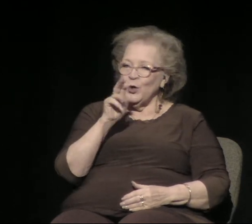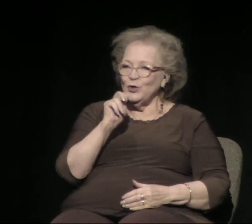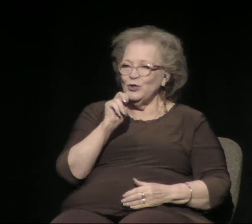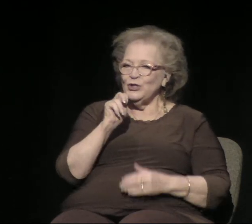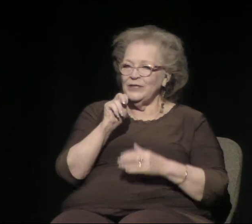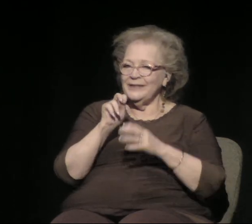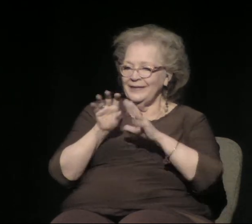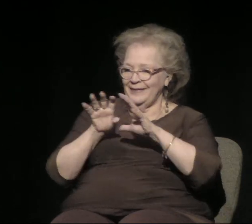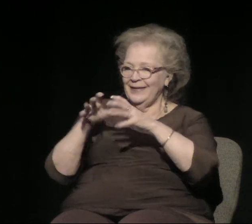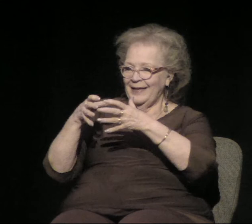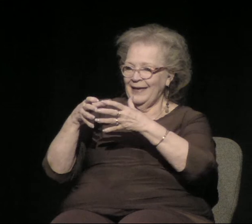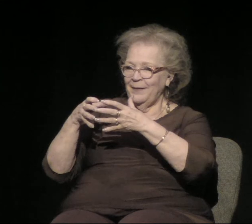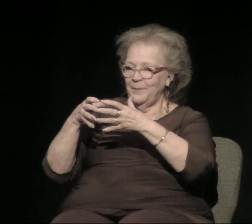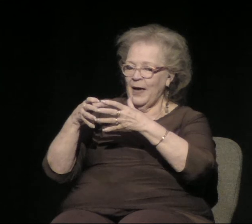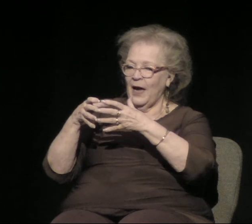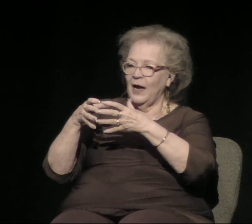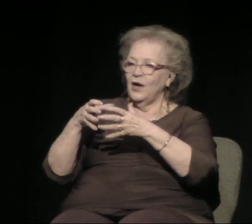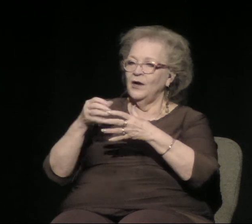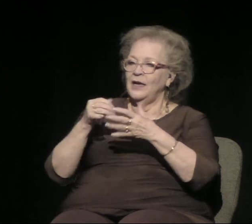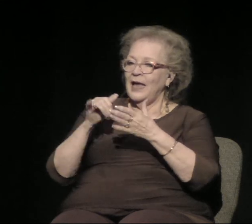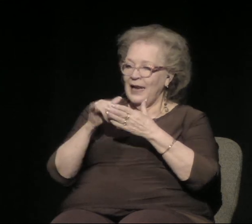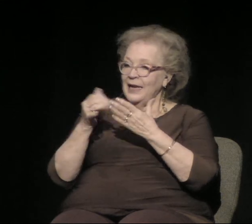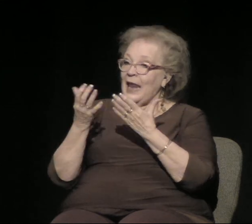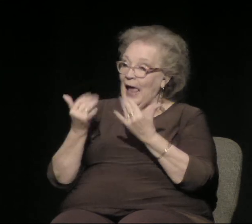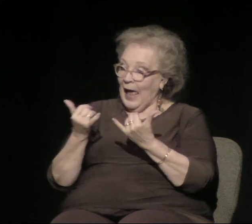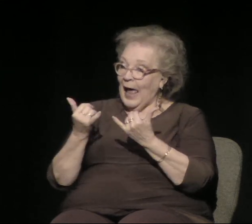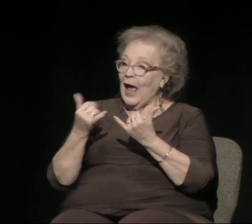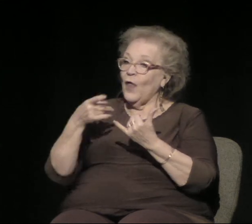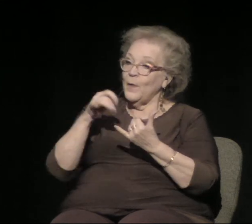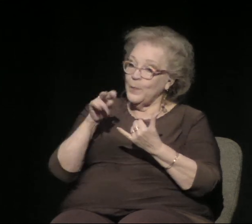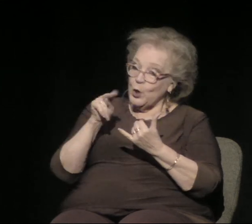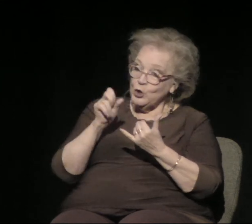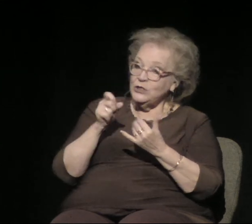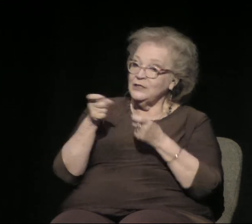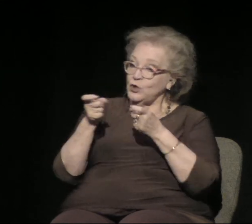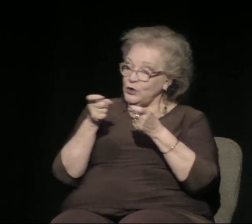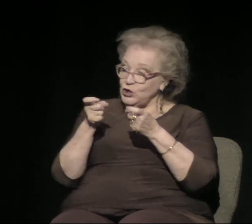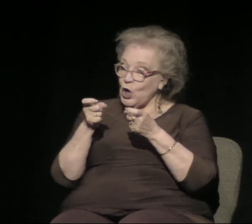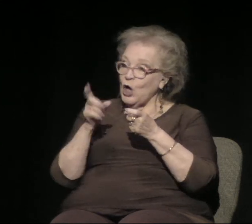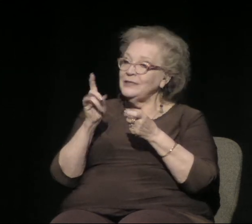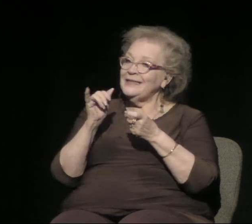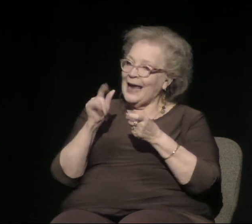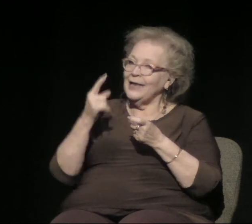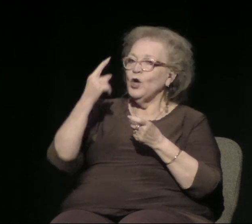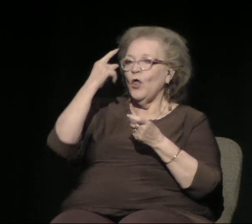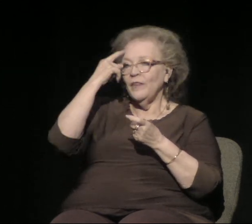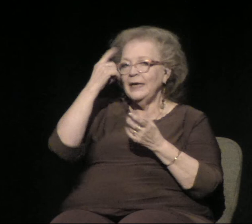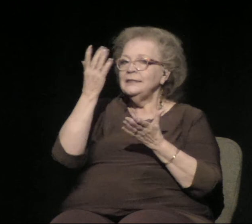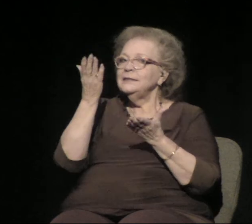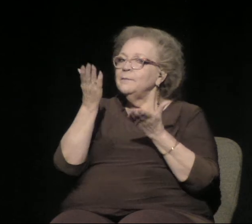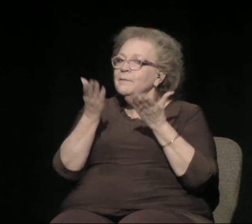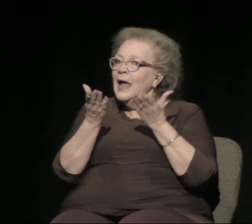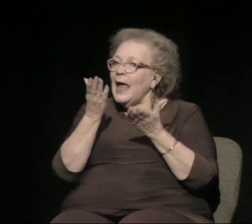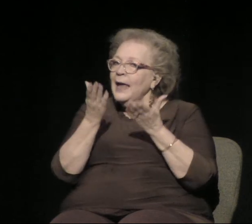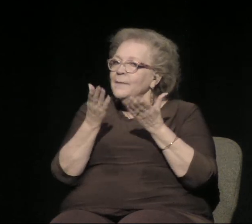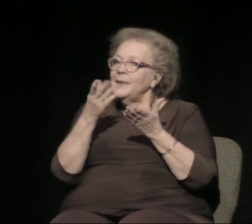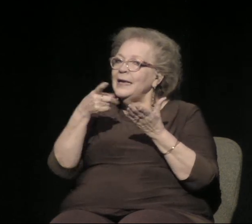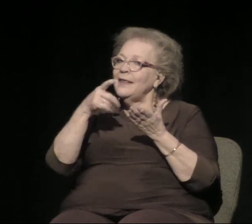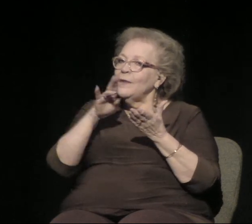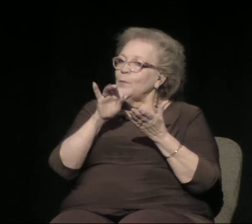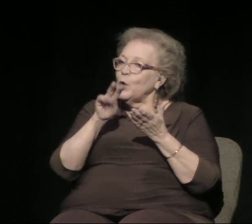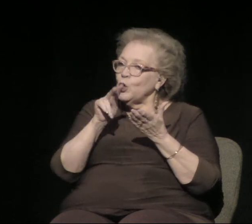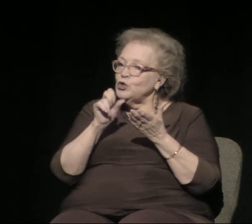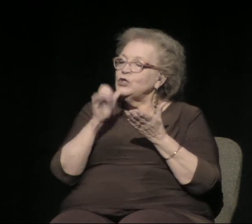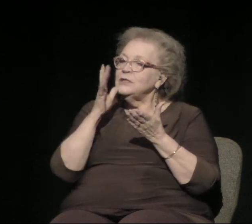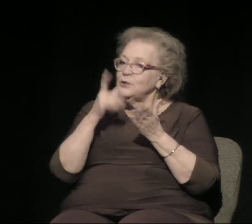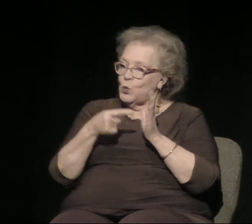the Babylonians have faded away. Now the Persians are in charge. And Daniel thinks that maybe the Persians will show